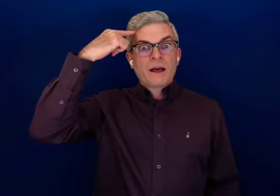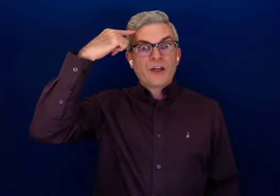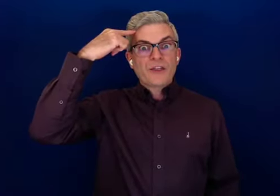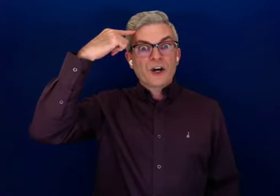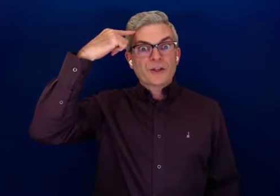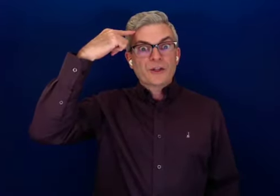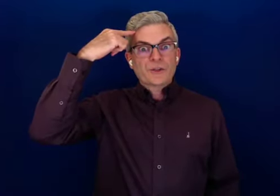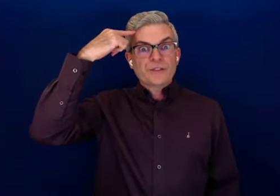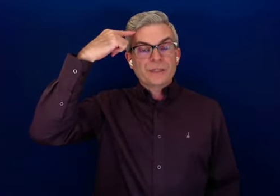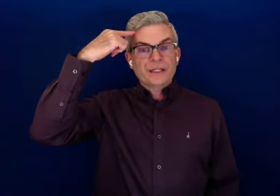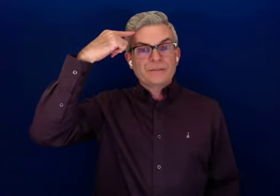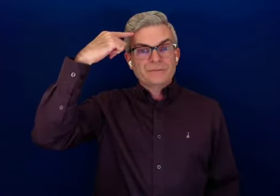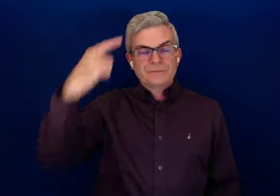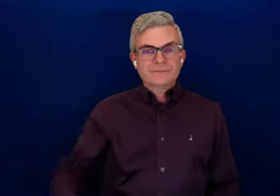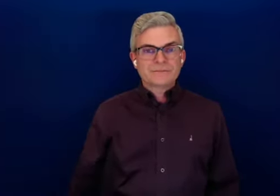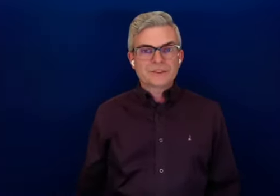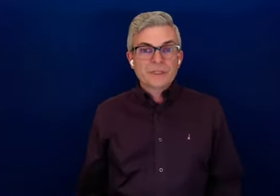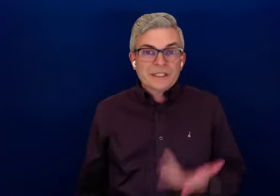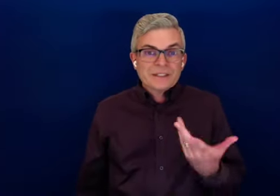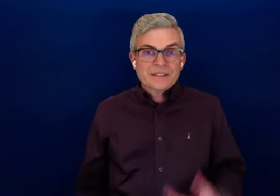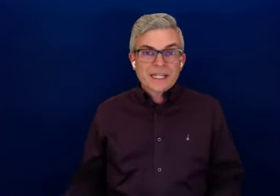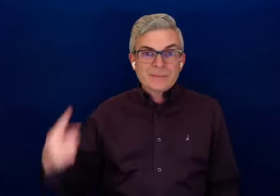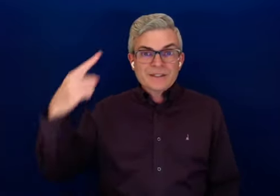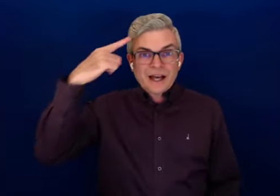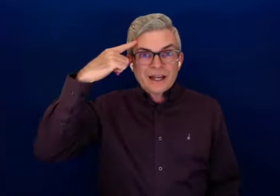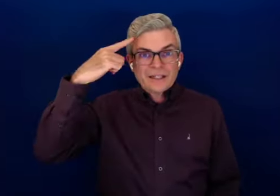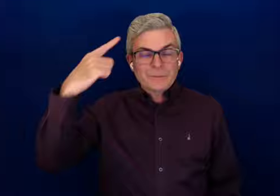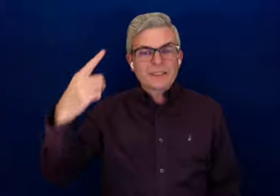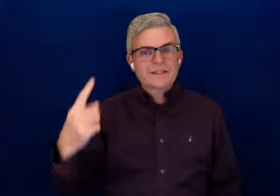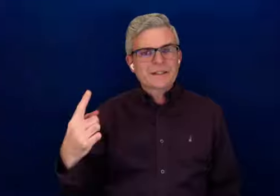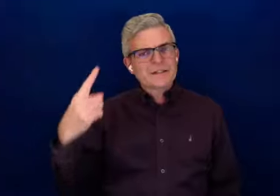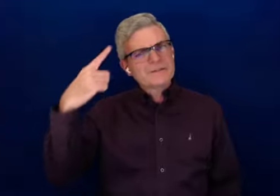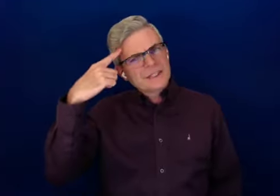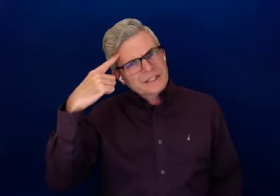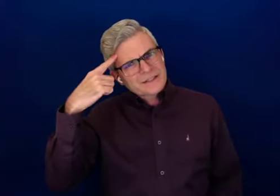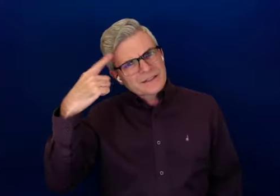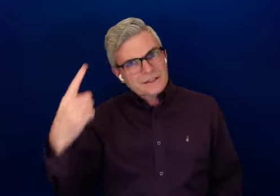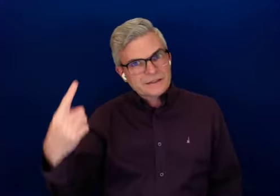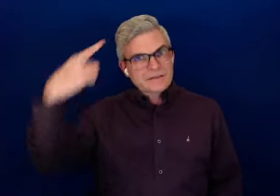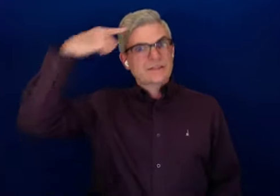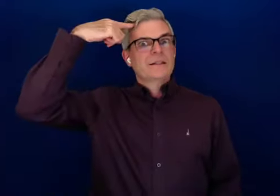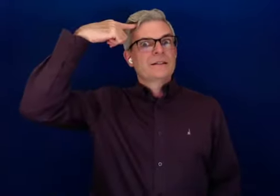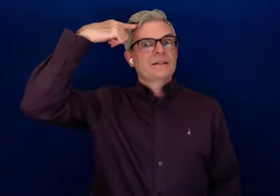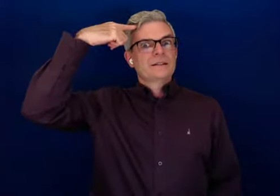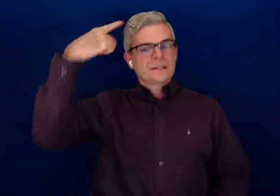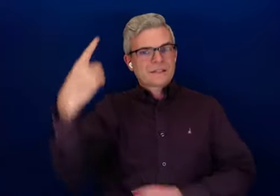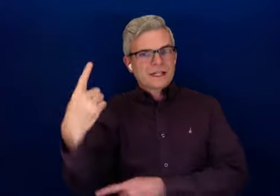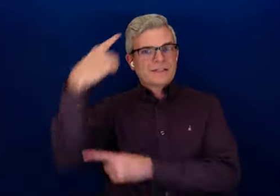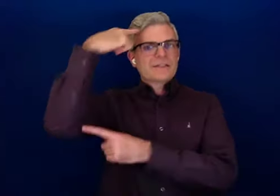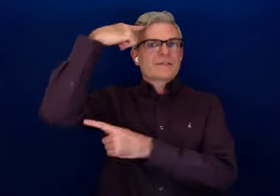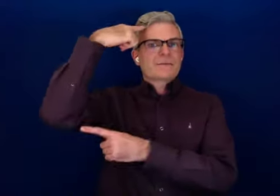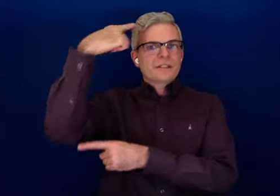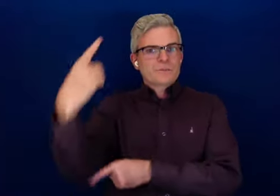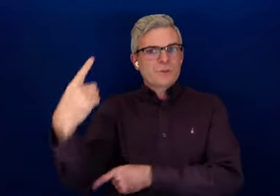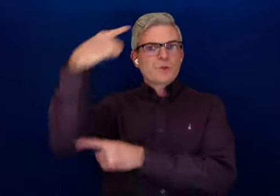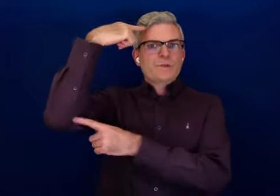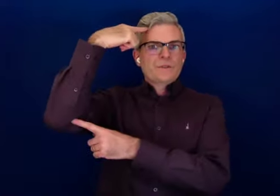a thought occurred to me. It's really the same sign, but instead of this, it's the sign is moved,